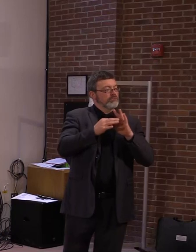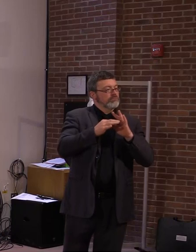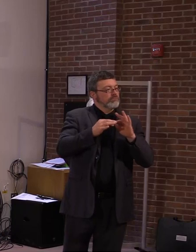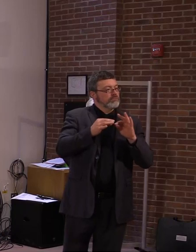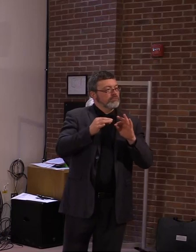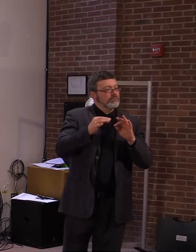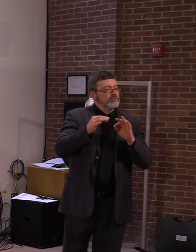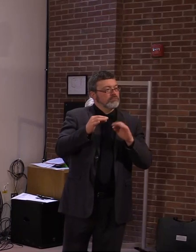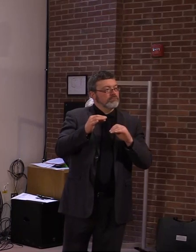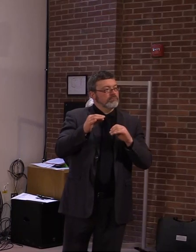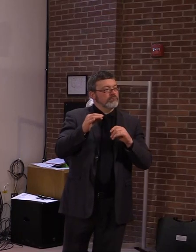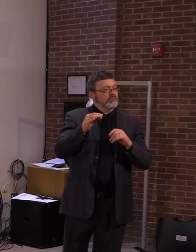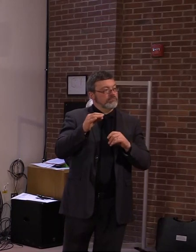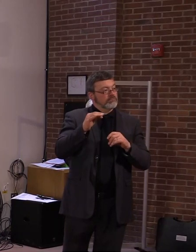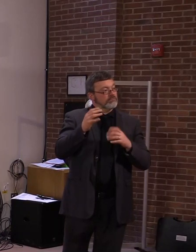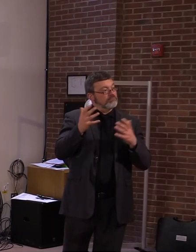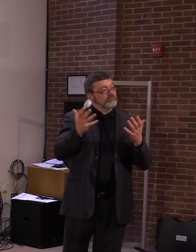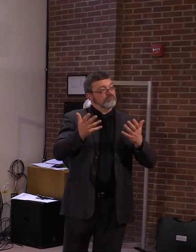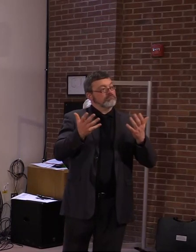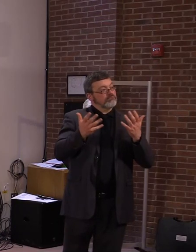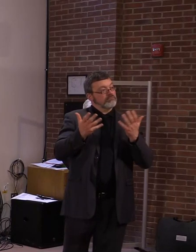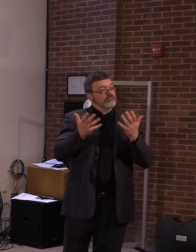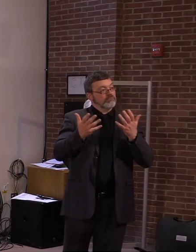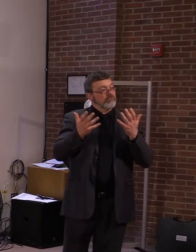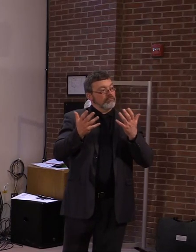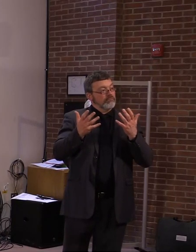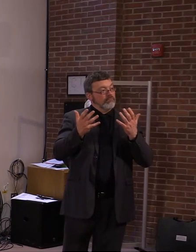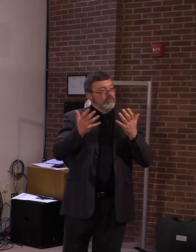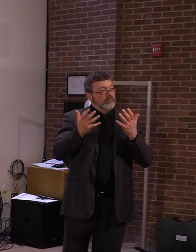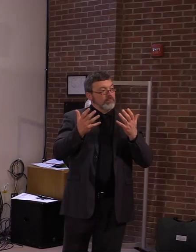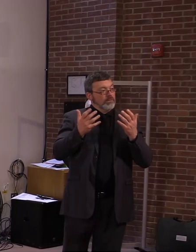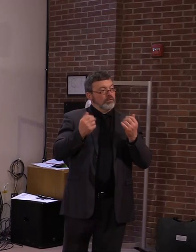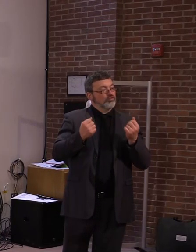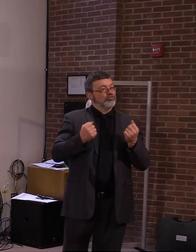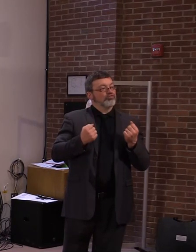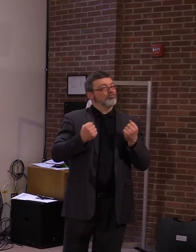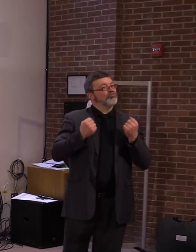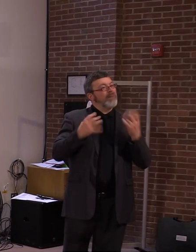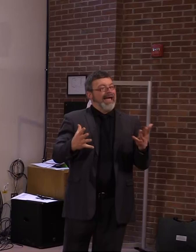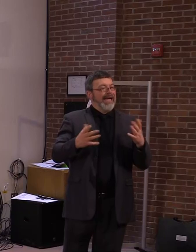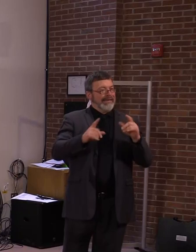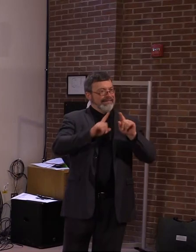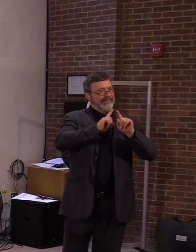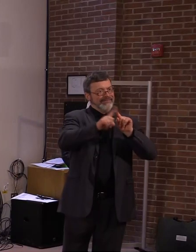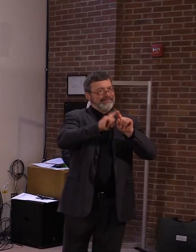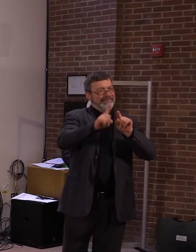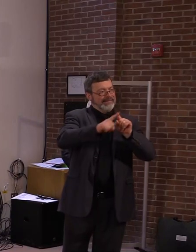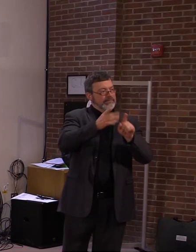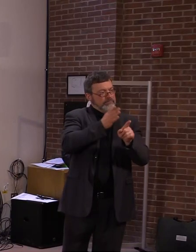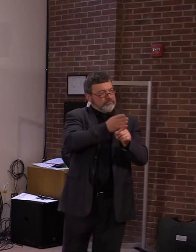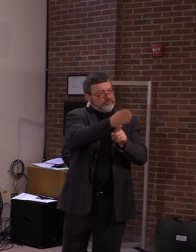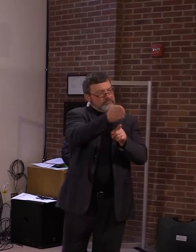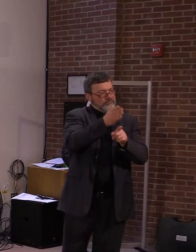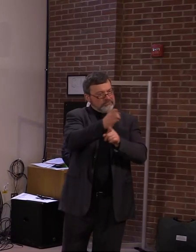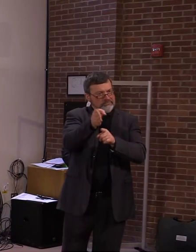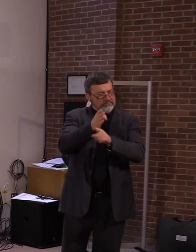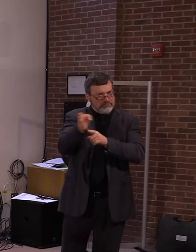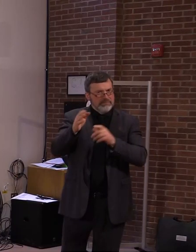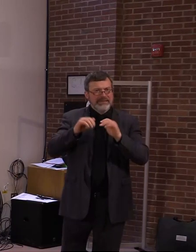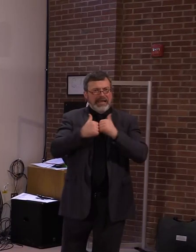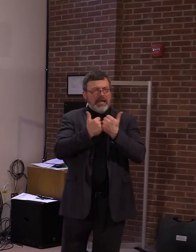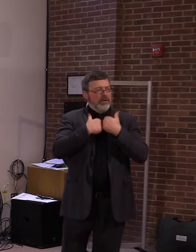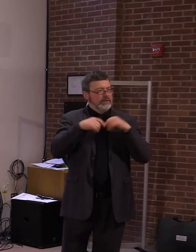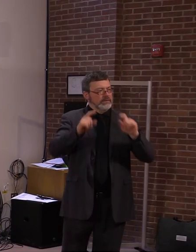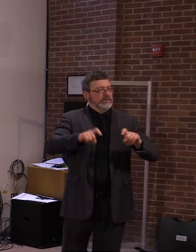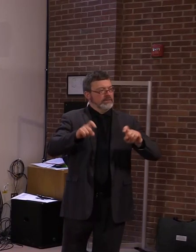to making sure that we don't have too many variants is testing for variants. And last time I knew,